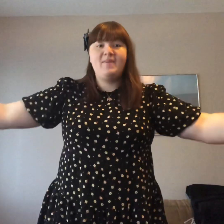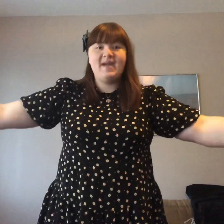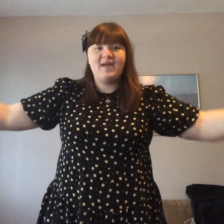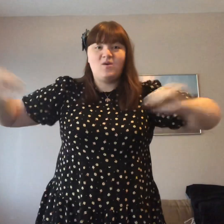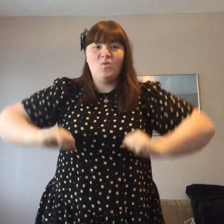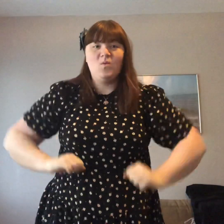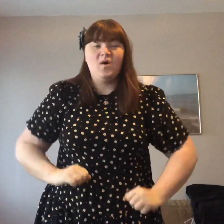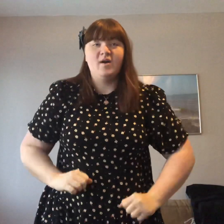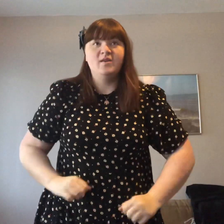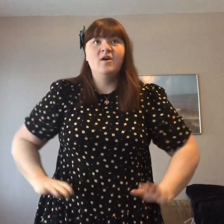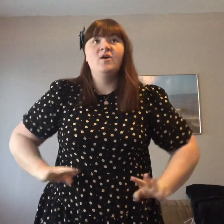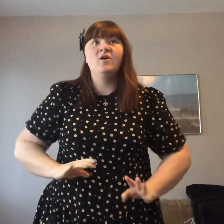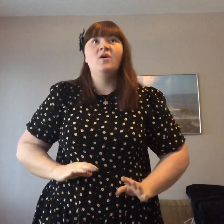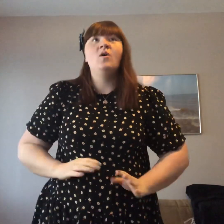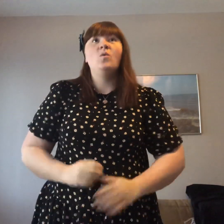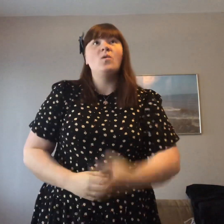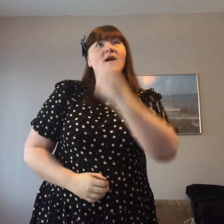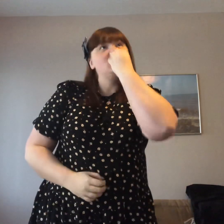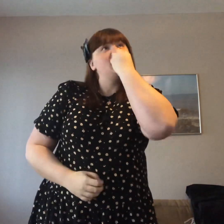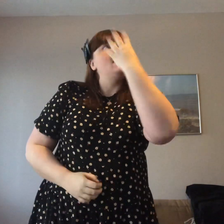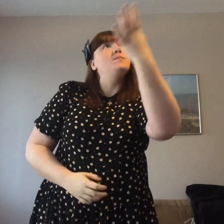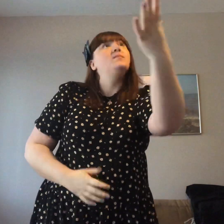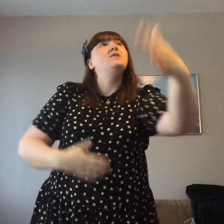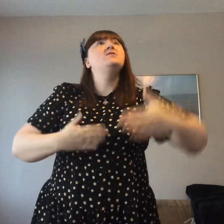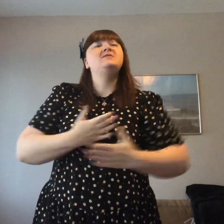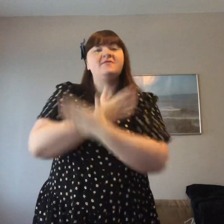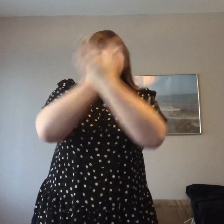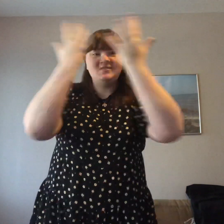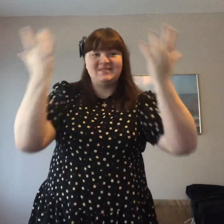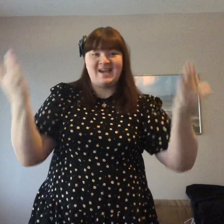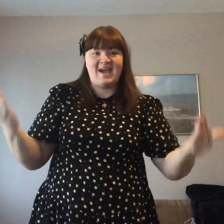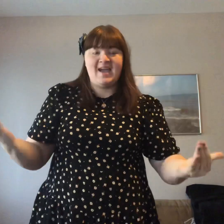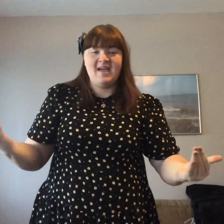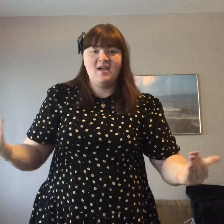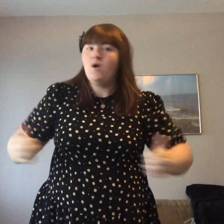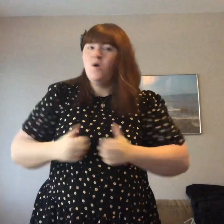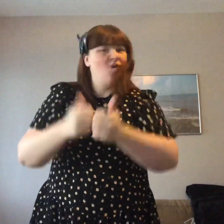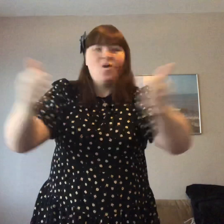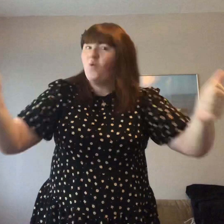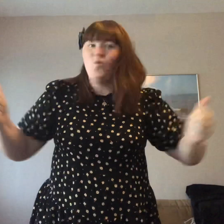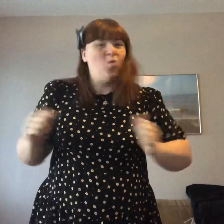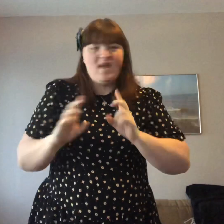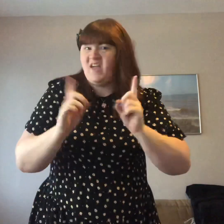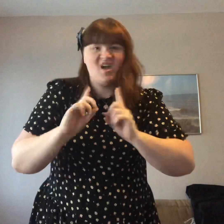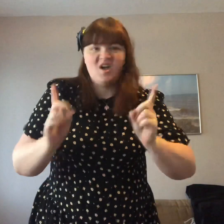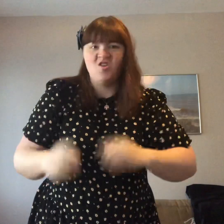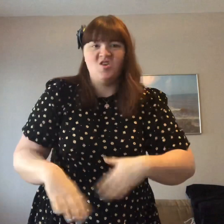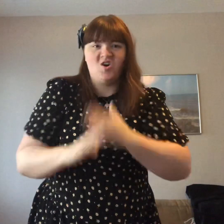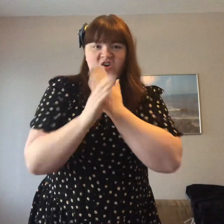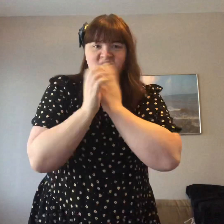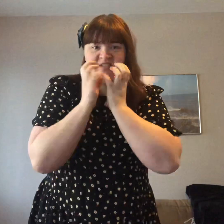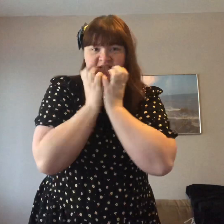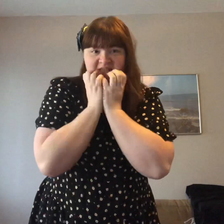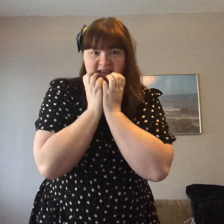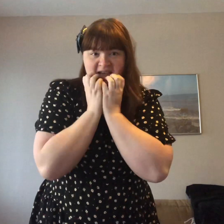big one. What a beautiful day. We're not